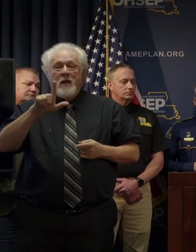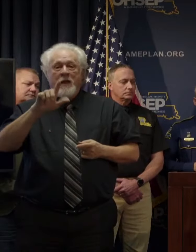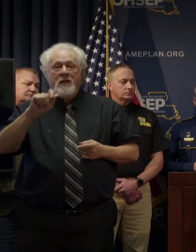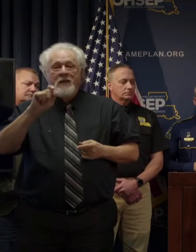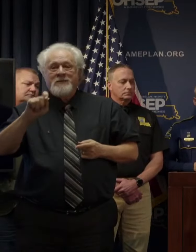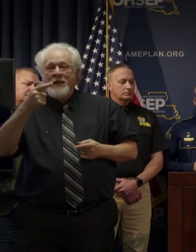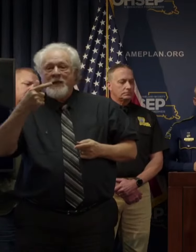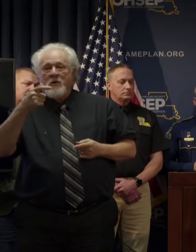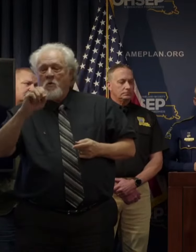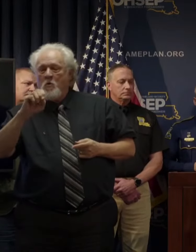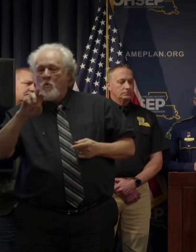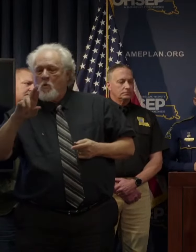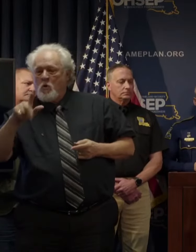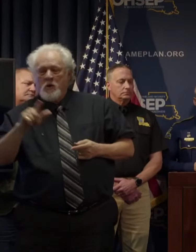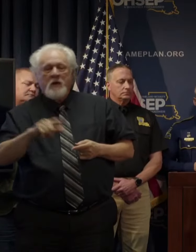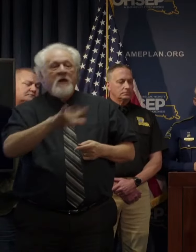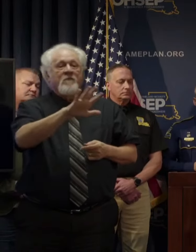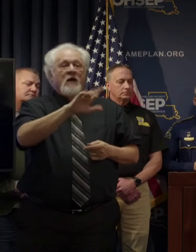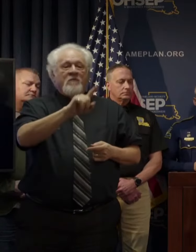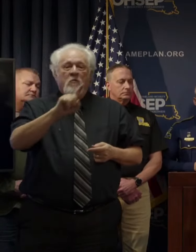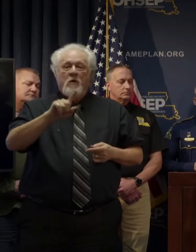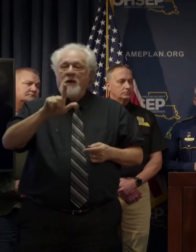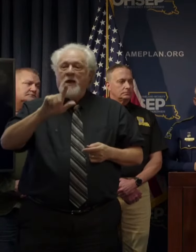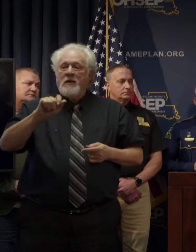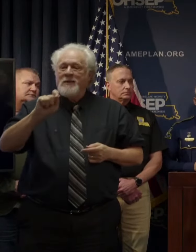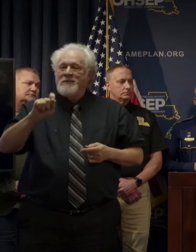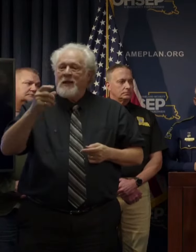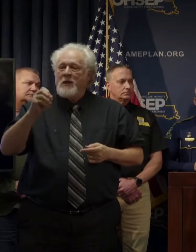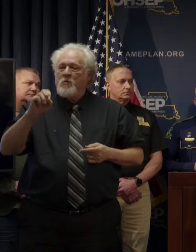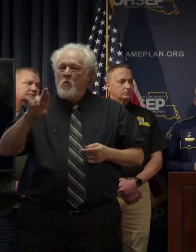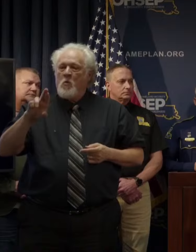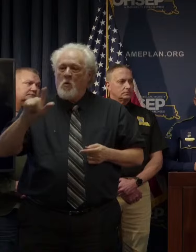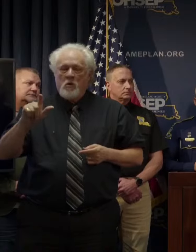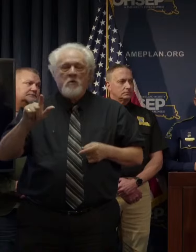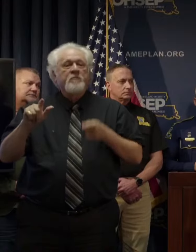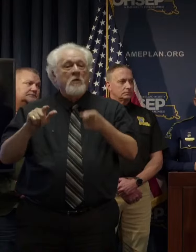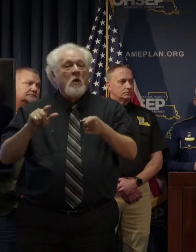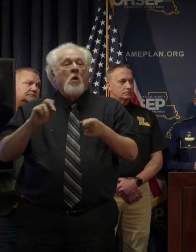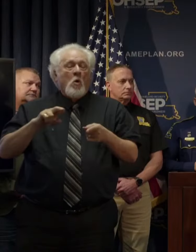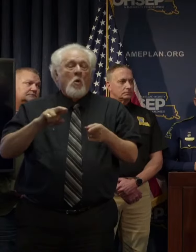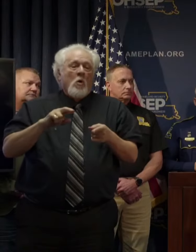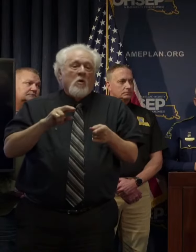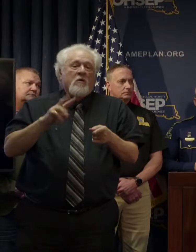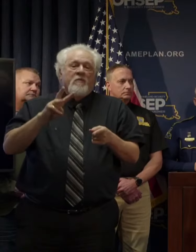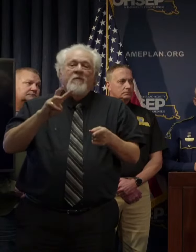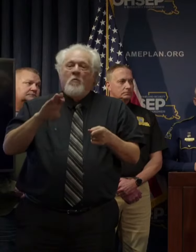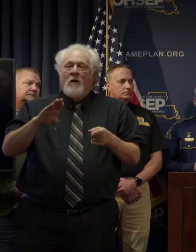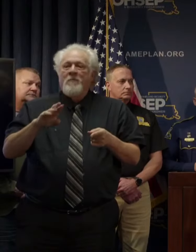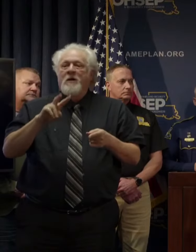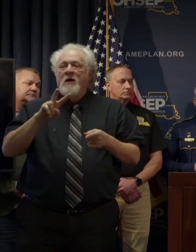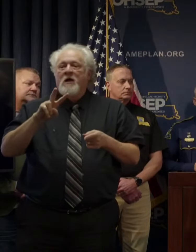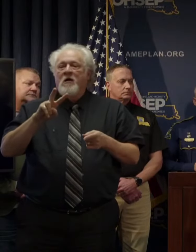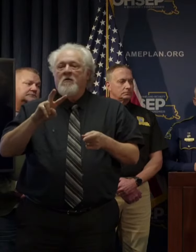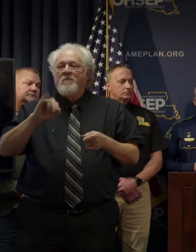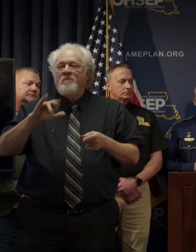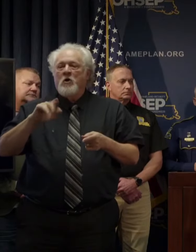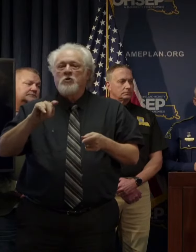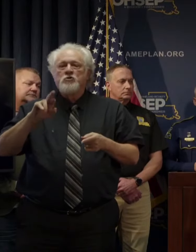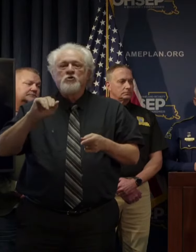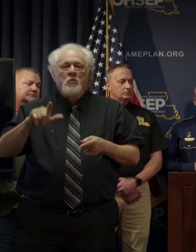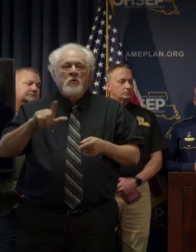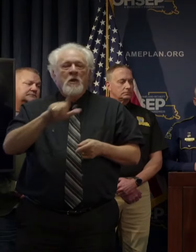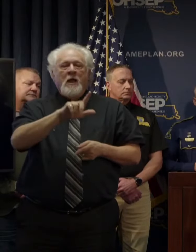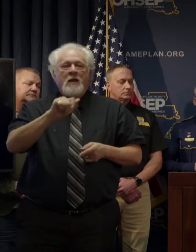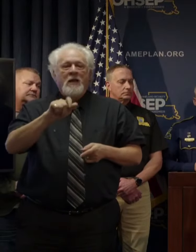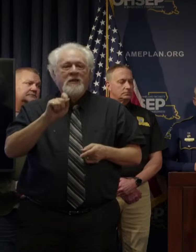511la.org. That's 511la.org, or simply go again to the website I mentioned earlier, which was